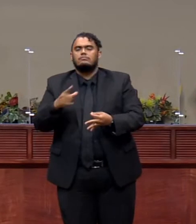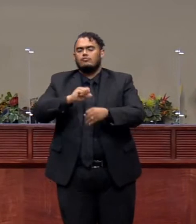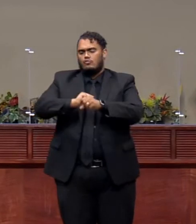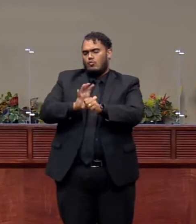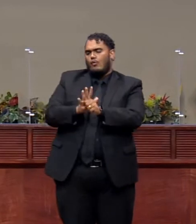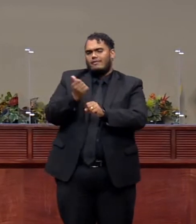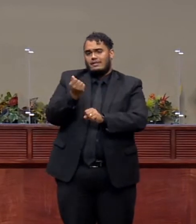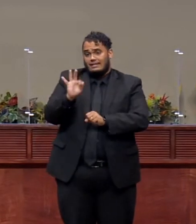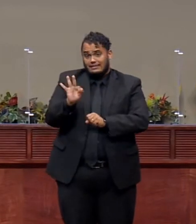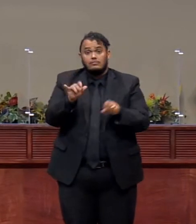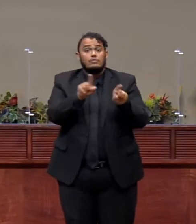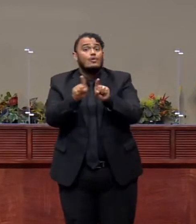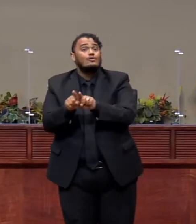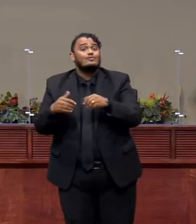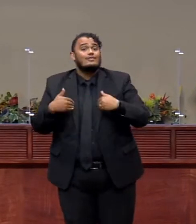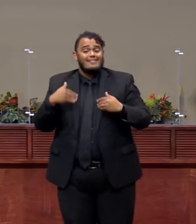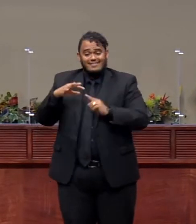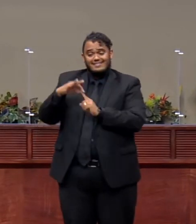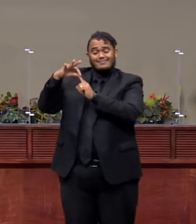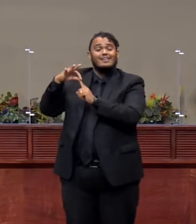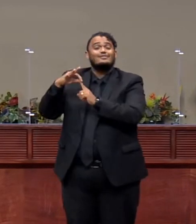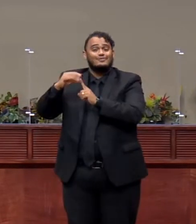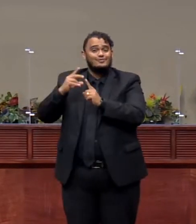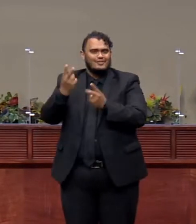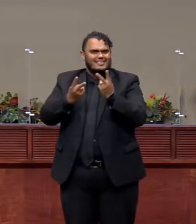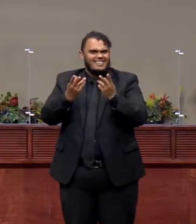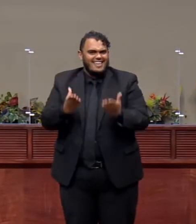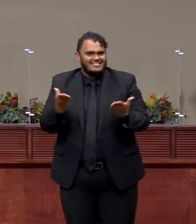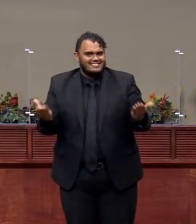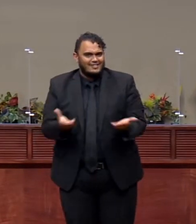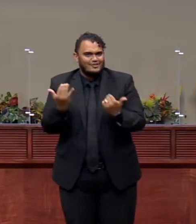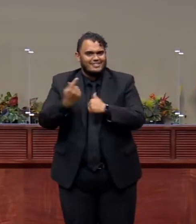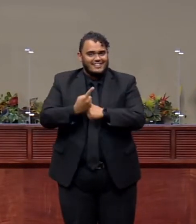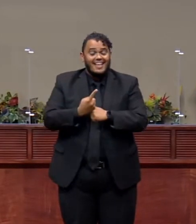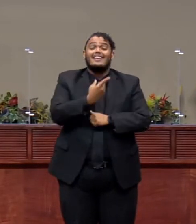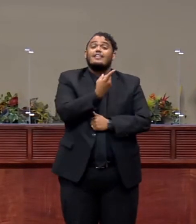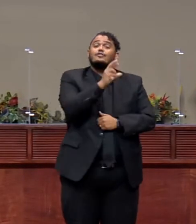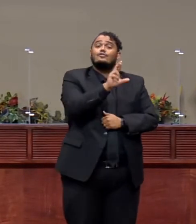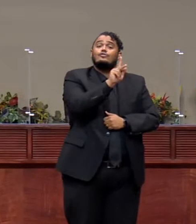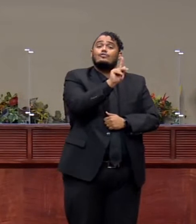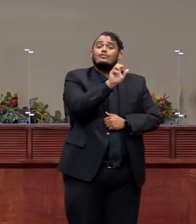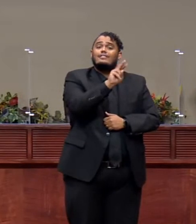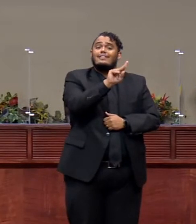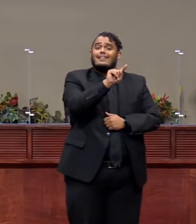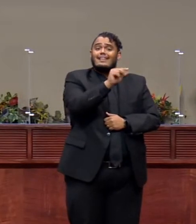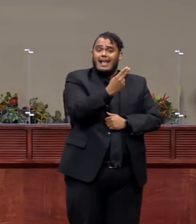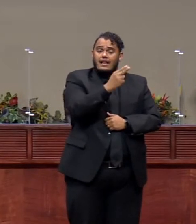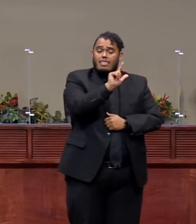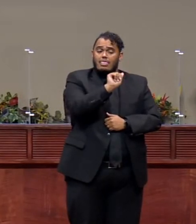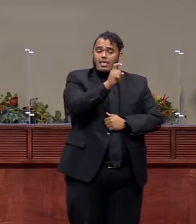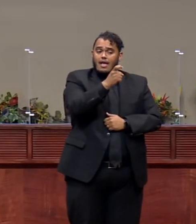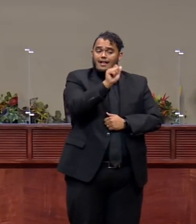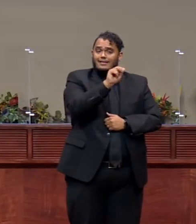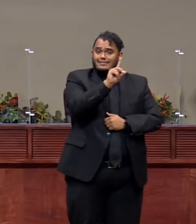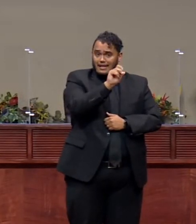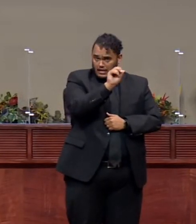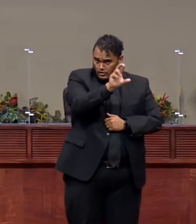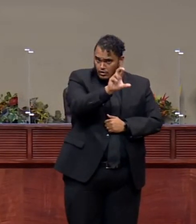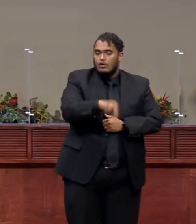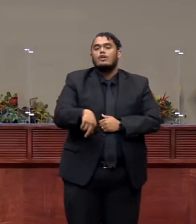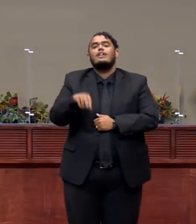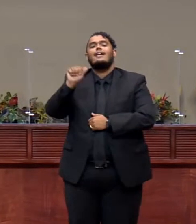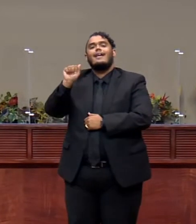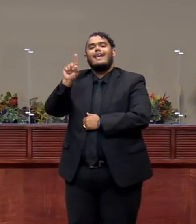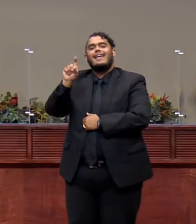very special guests with us, Dr. Kenneth Alexander and Dr. Adriana Cadilla, both infectious disease specialists from